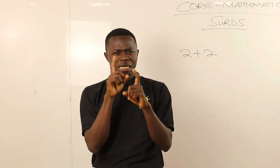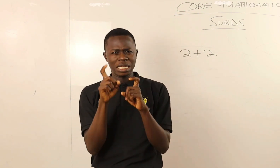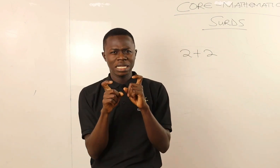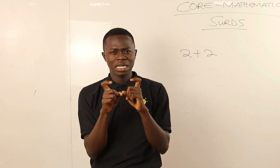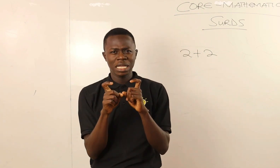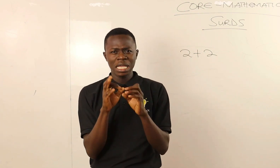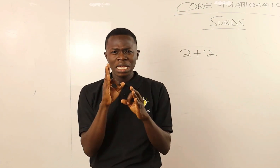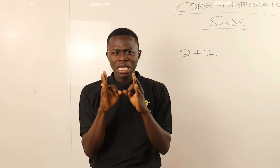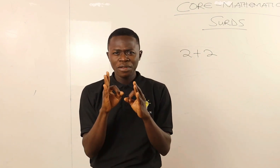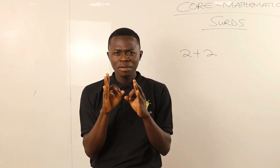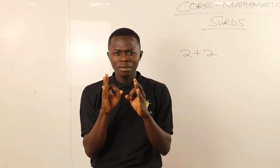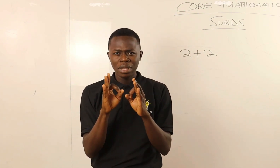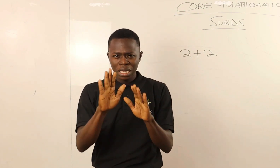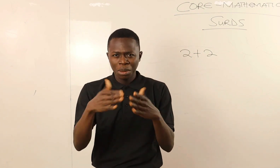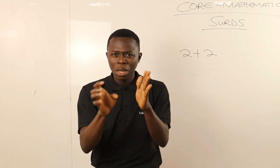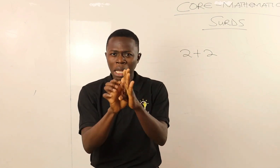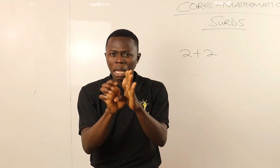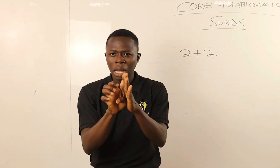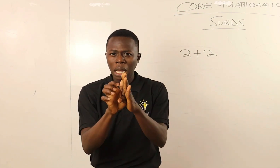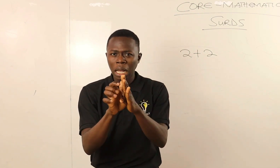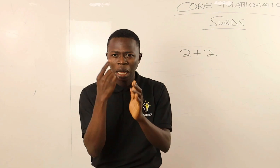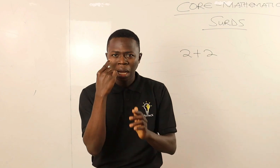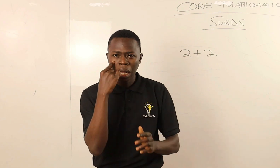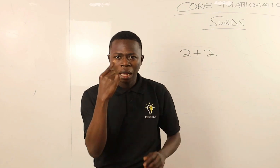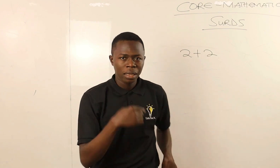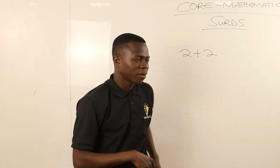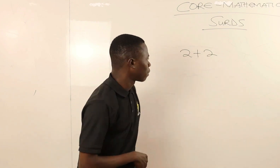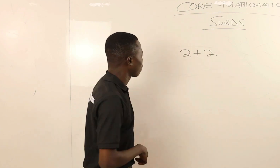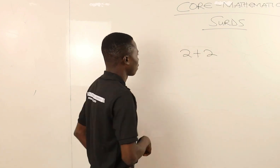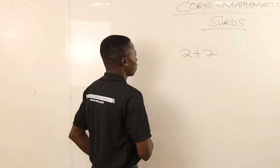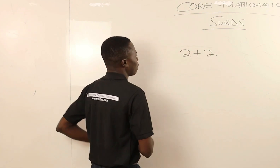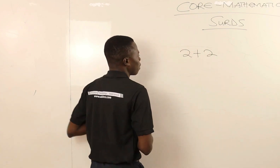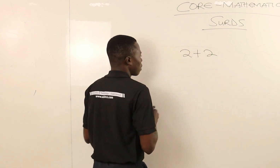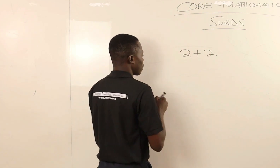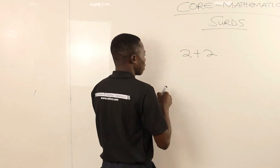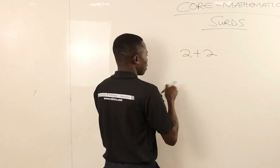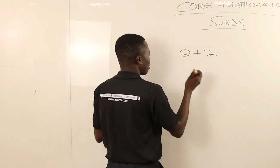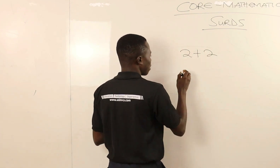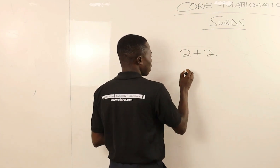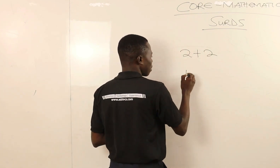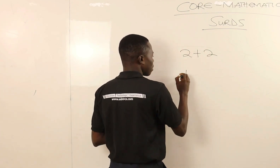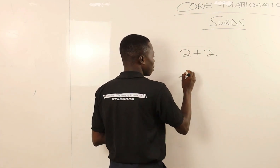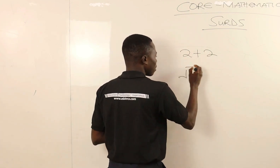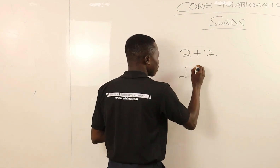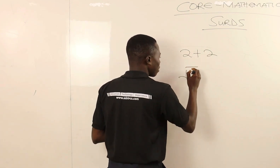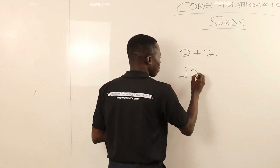But the question here again is, what if you are given sets and then you are asked to add